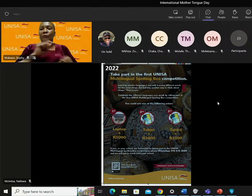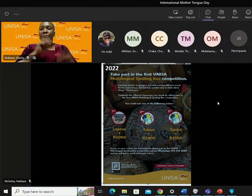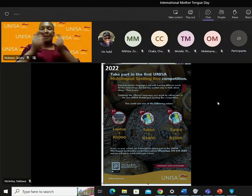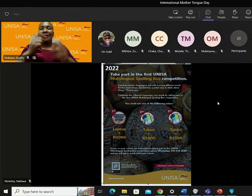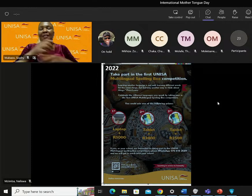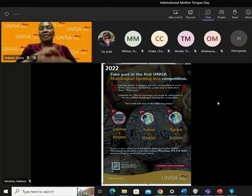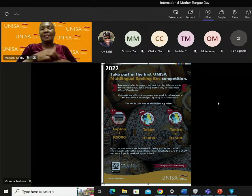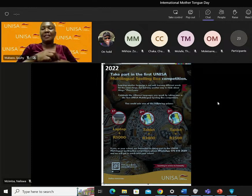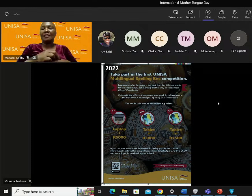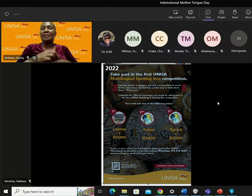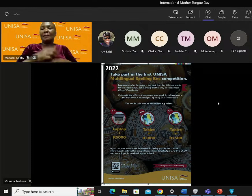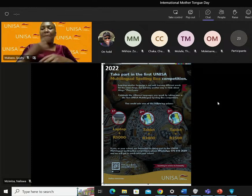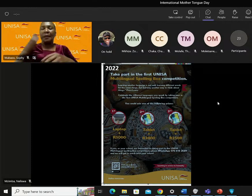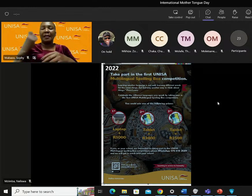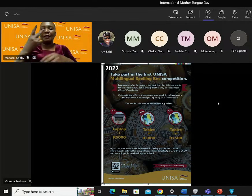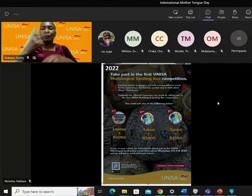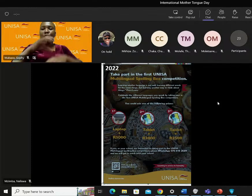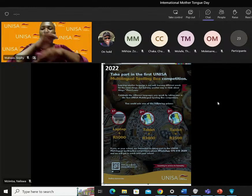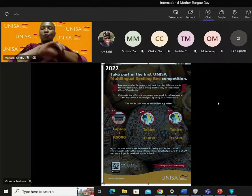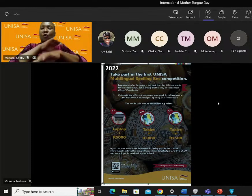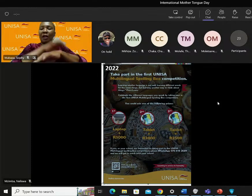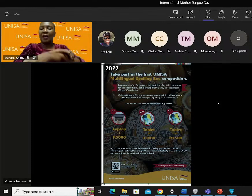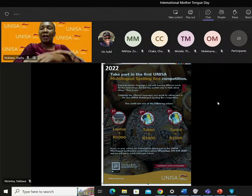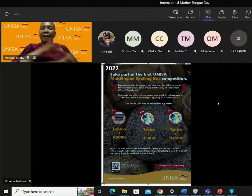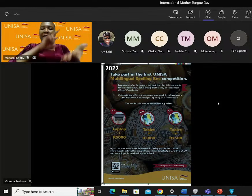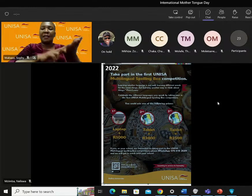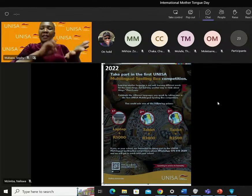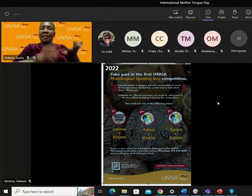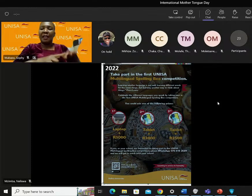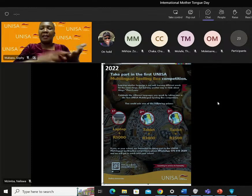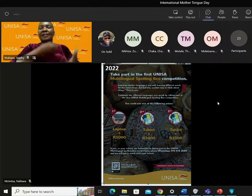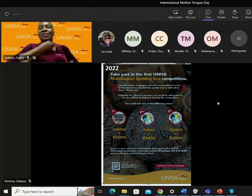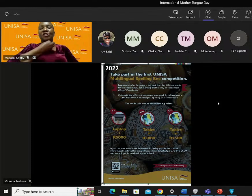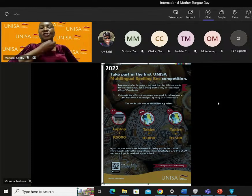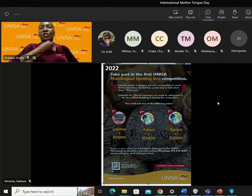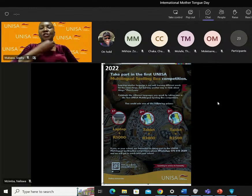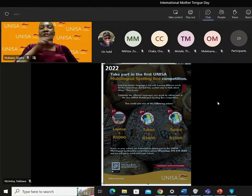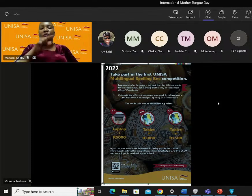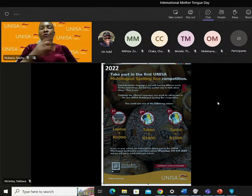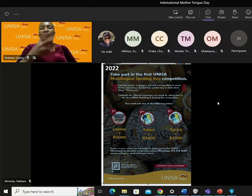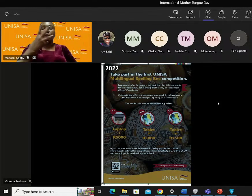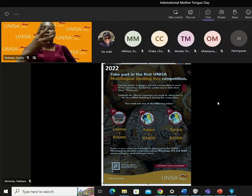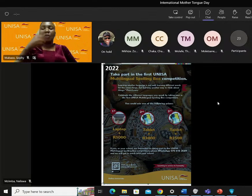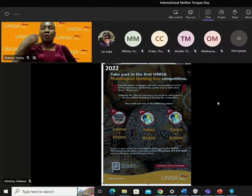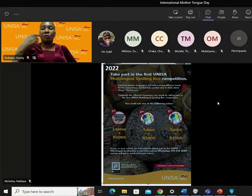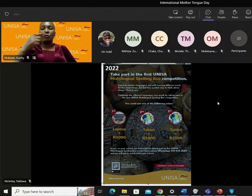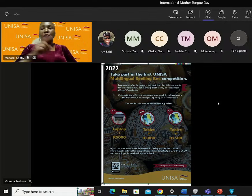Zitsonga, Tshivenda, and English. Those were the languages that's spoken in